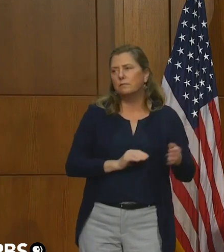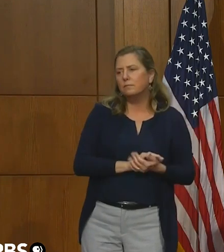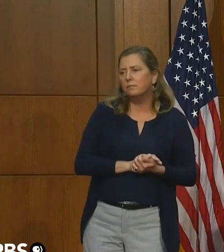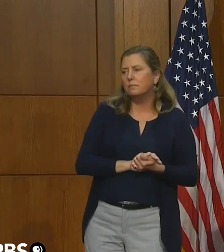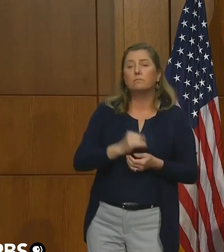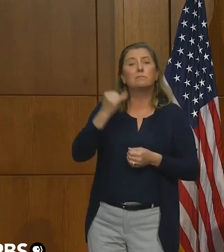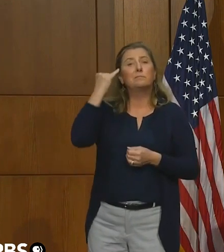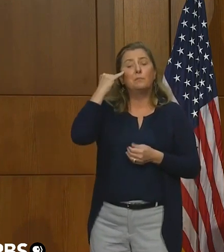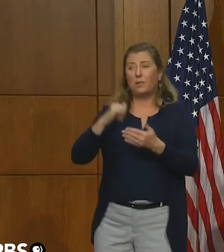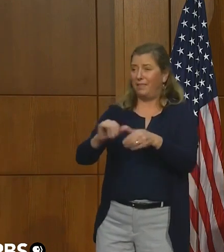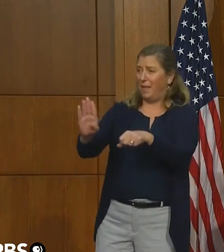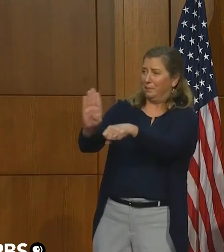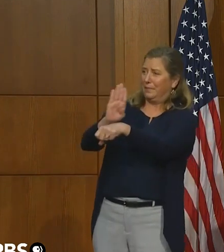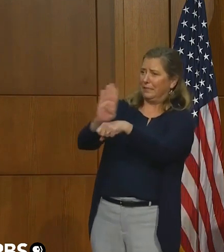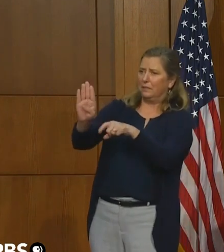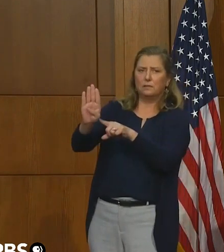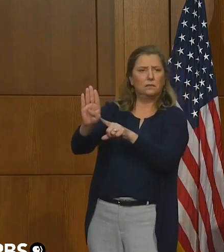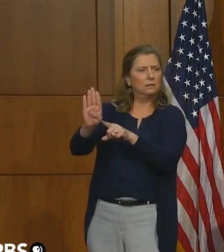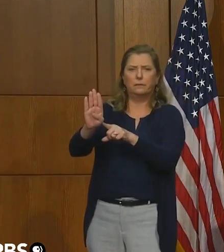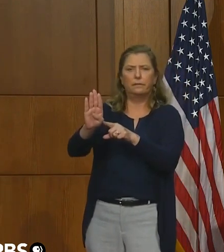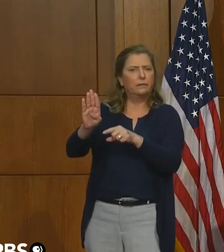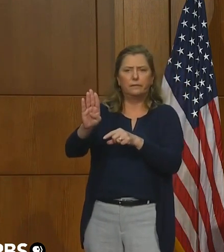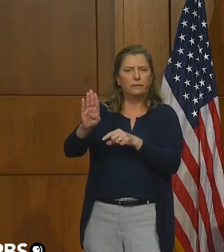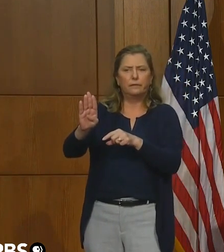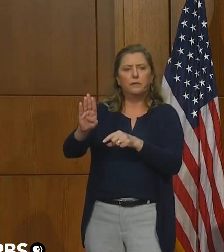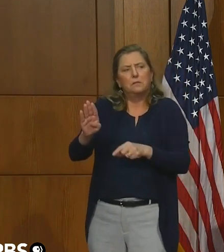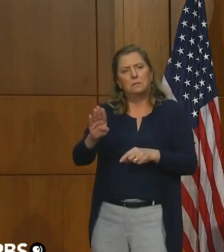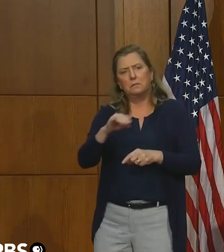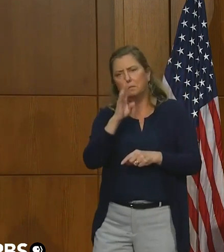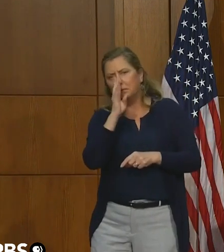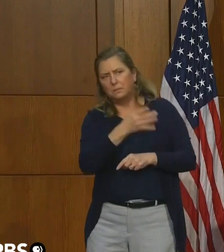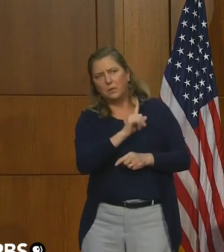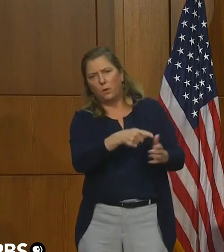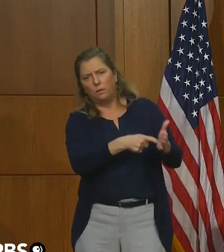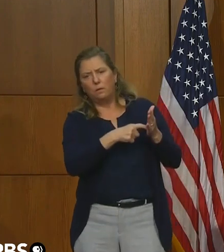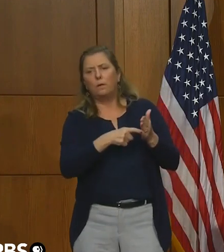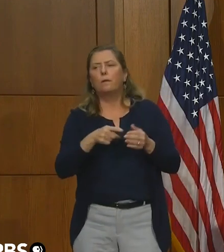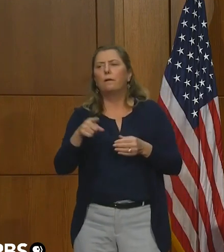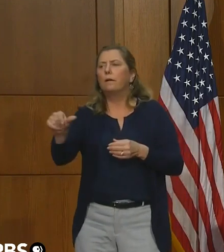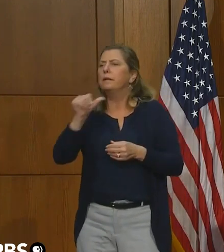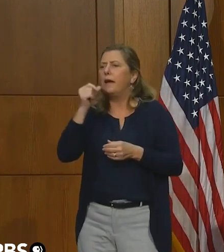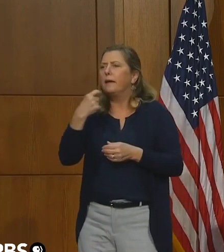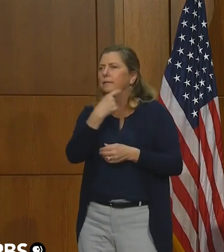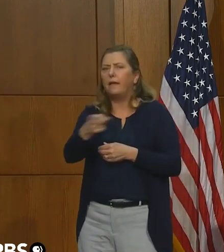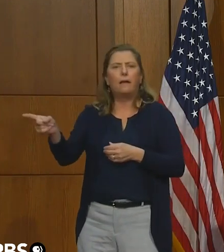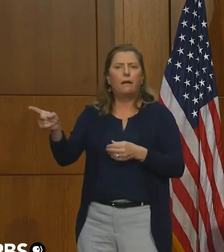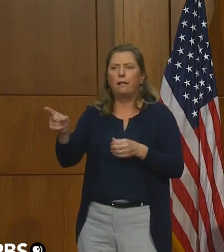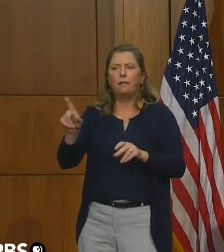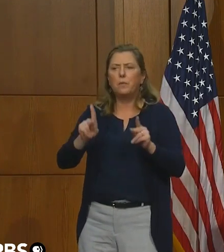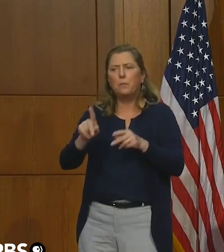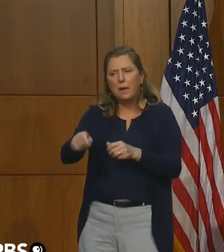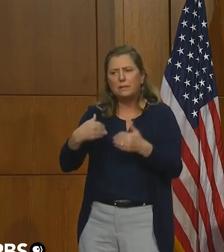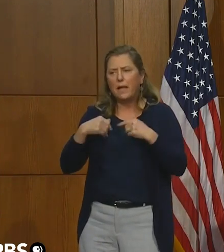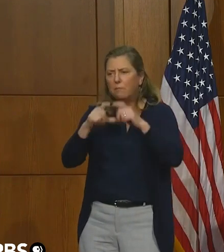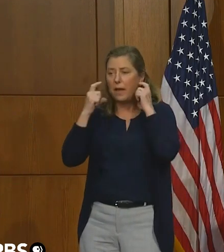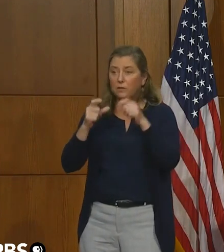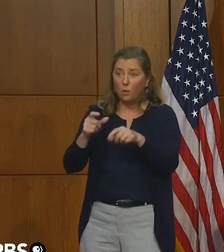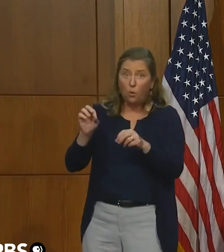Business is not following through with your mandate, not requiring their customers and not kicking them out if they don't have the mask on. What